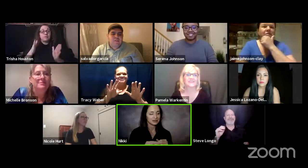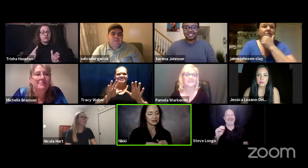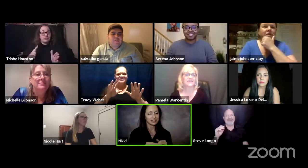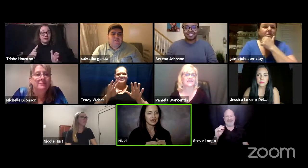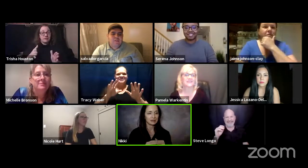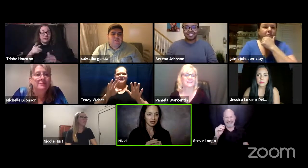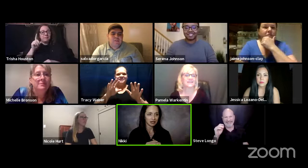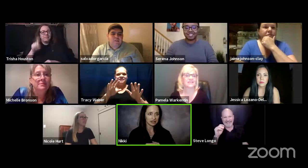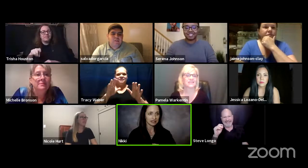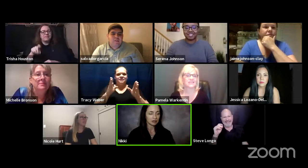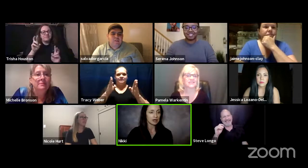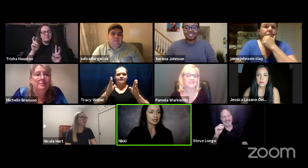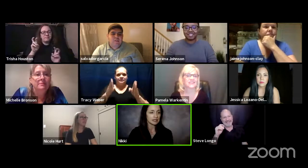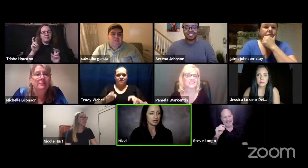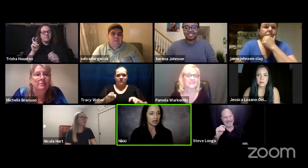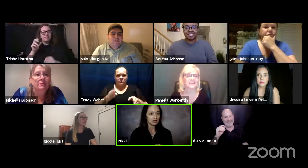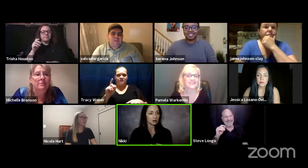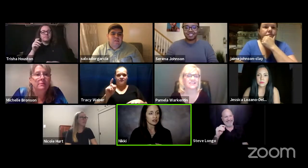Trisha saying my internet is in the process of dying at the moment.